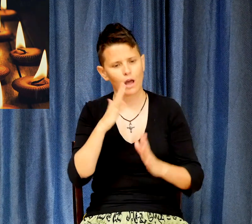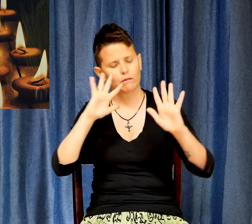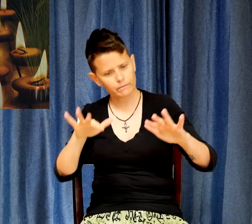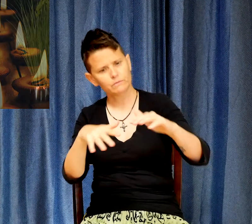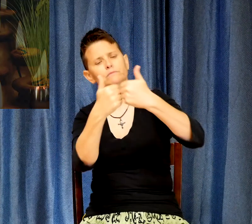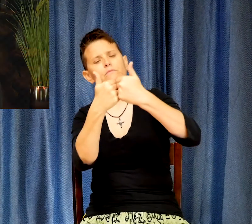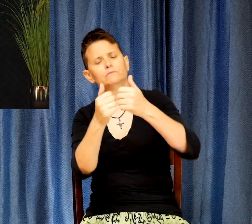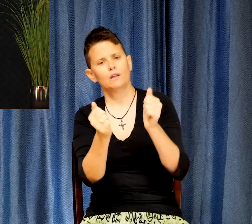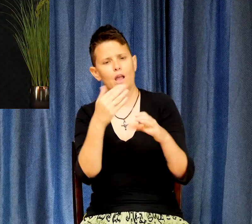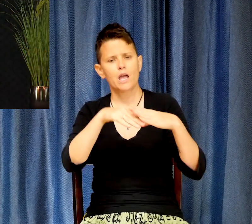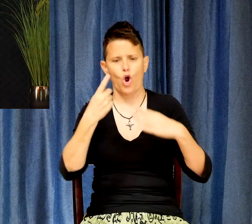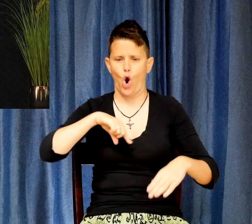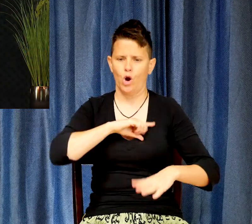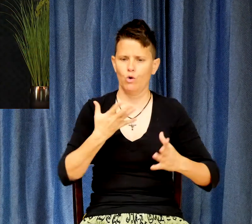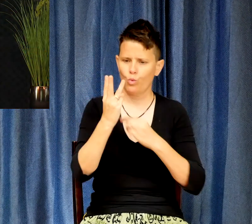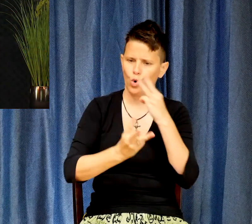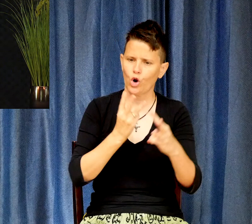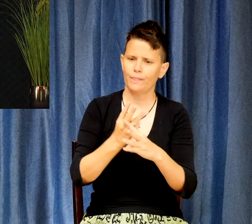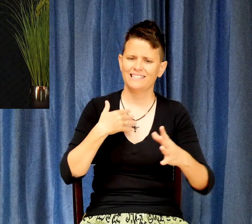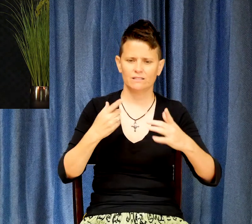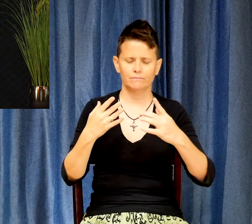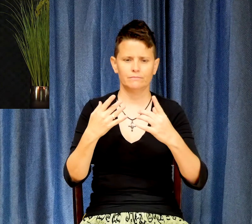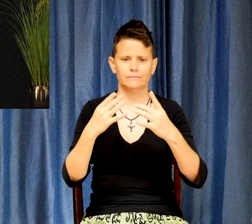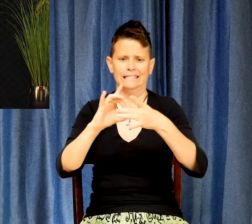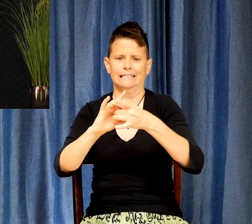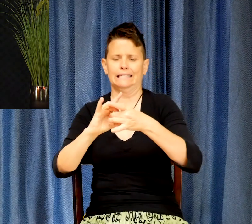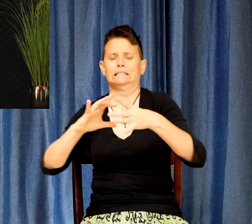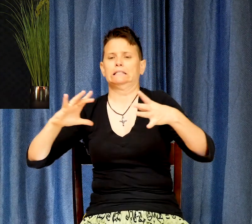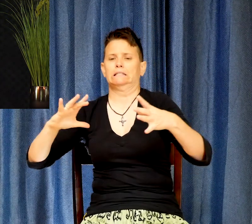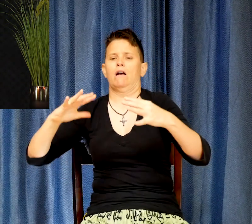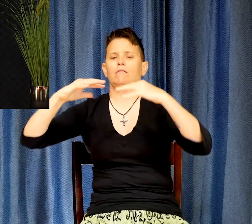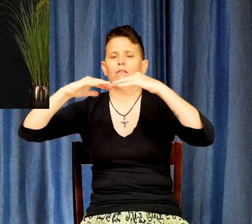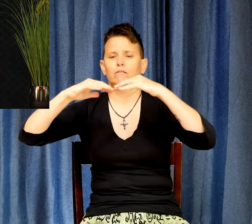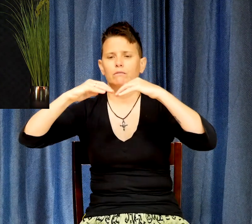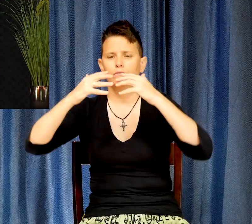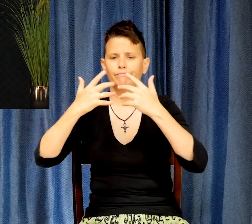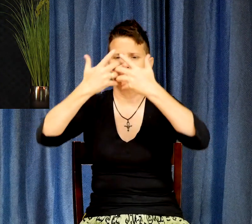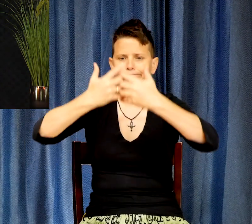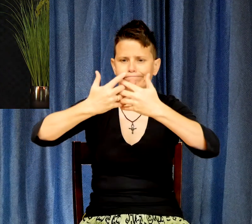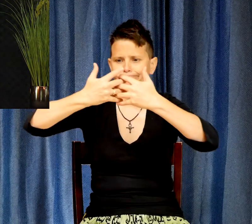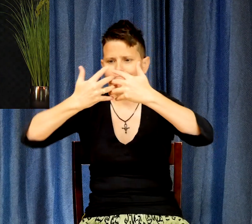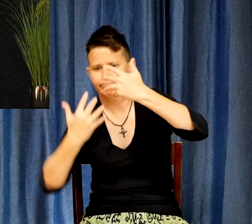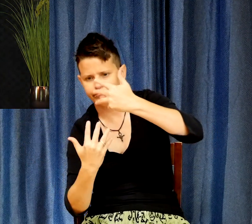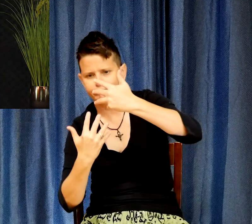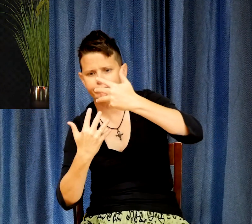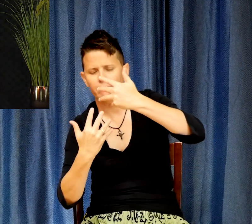these disconnects. In fact, the very definition of grace, according to Lesson 169, verse 2, is